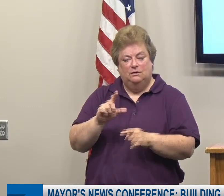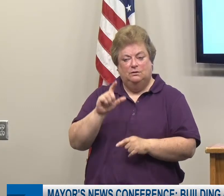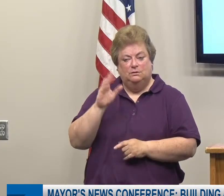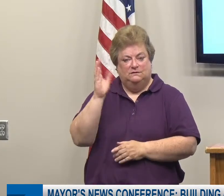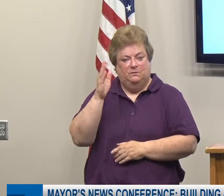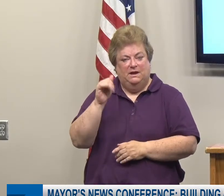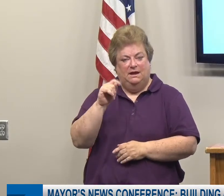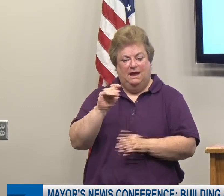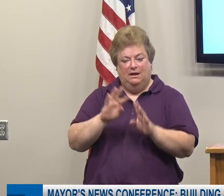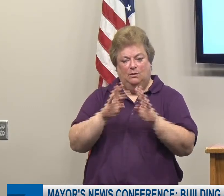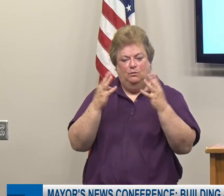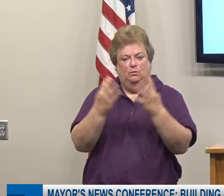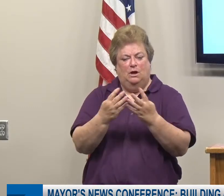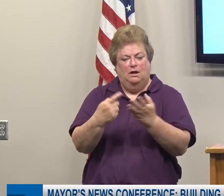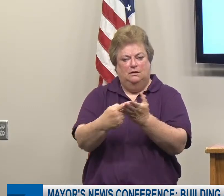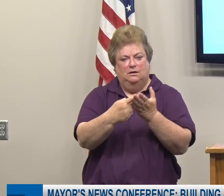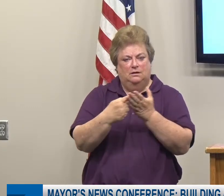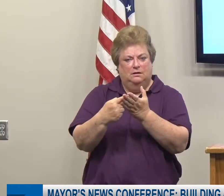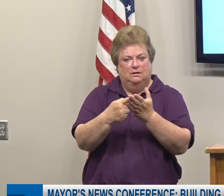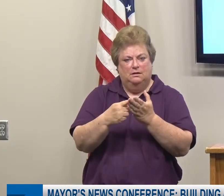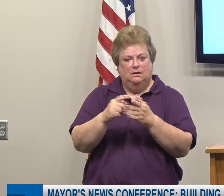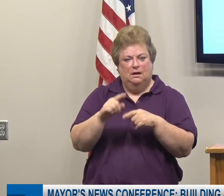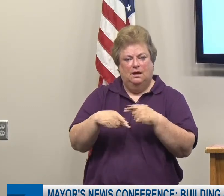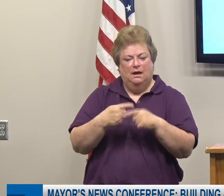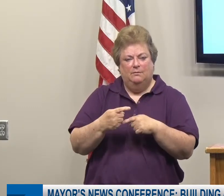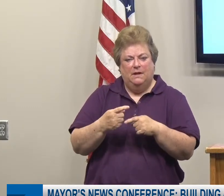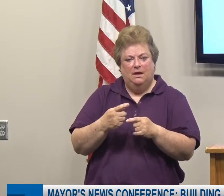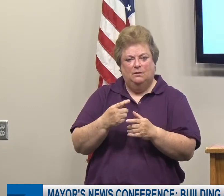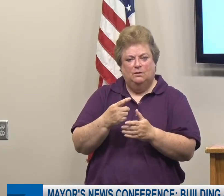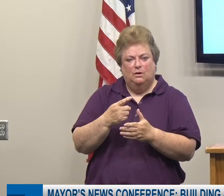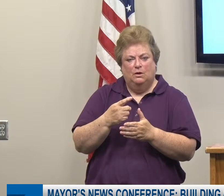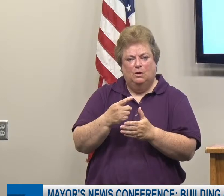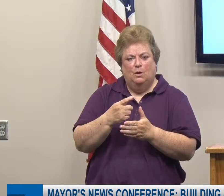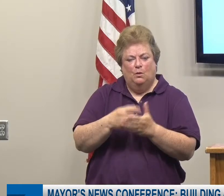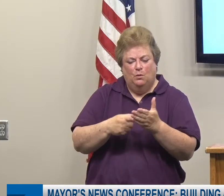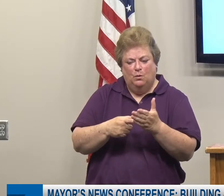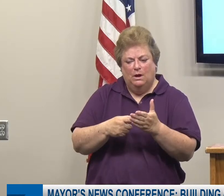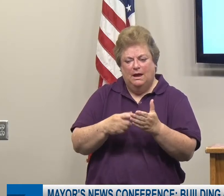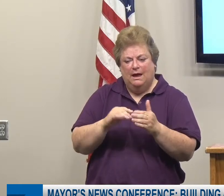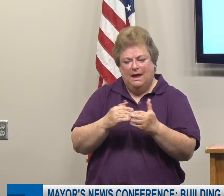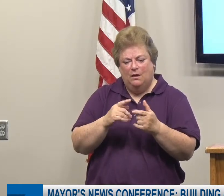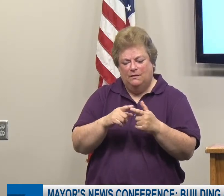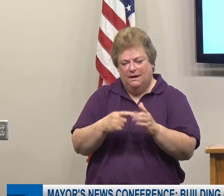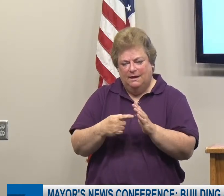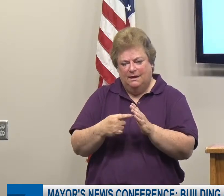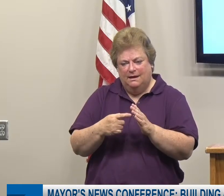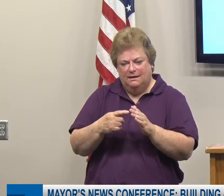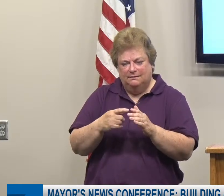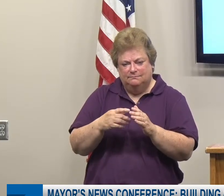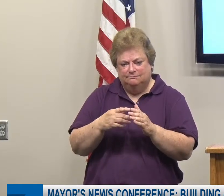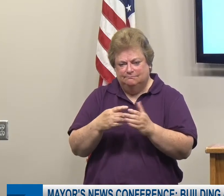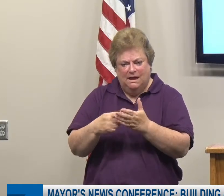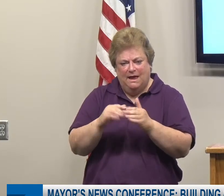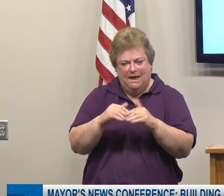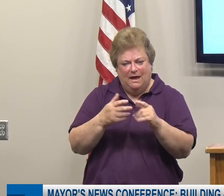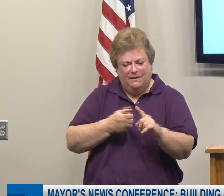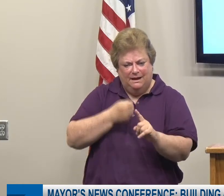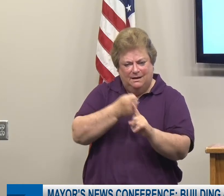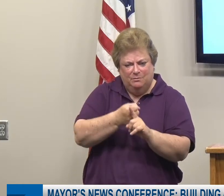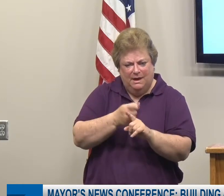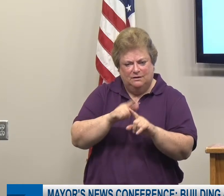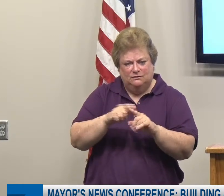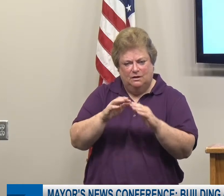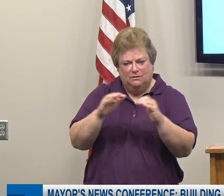day about the role that fines and bonds play in magnifying racial disparities. And part of the reason that we